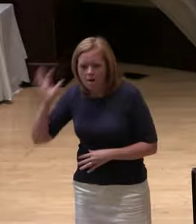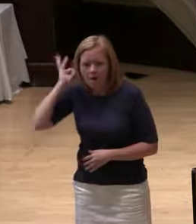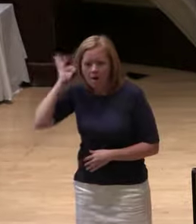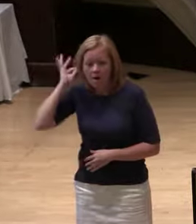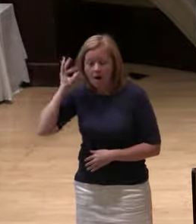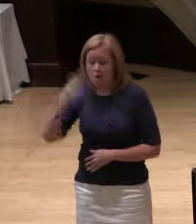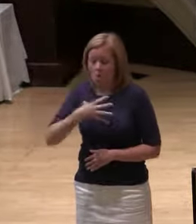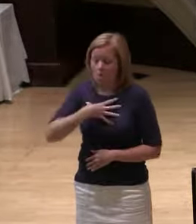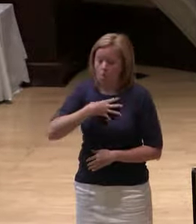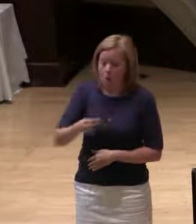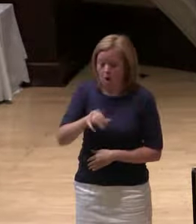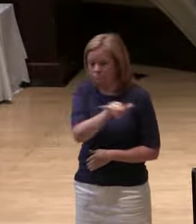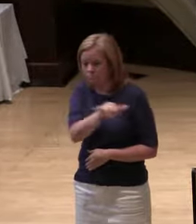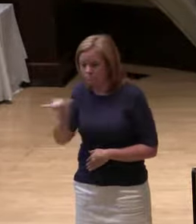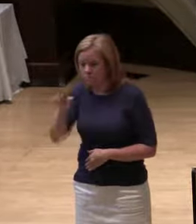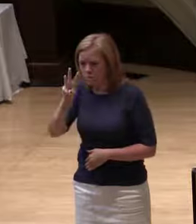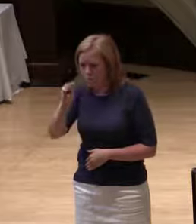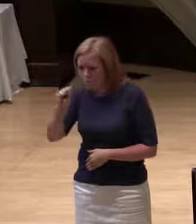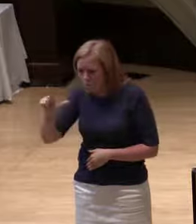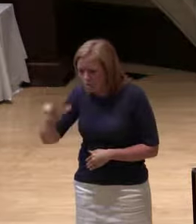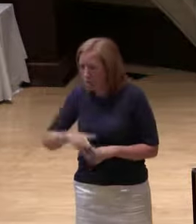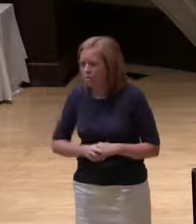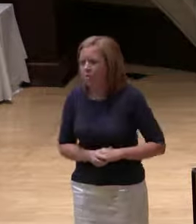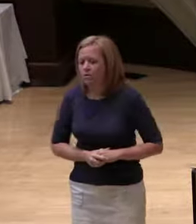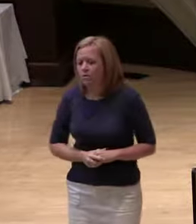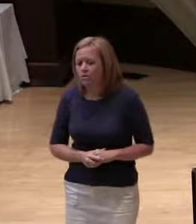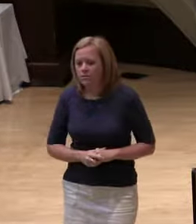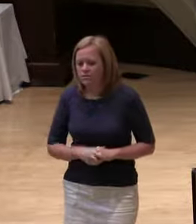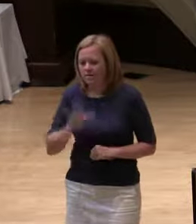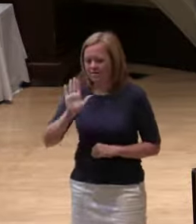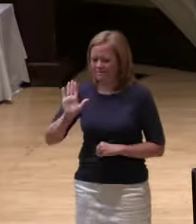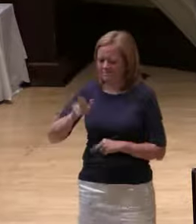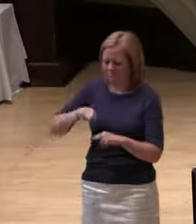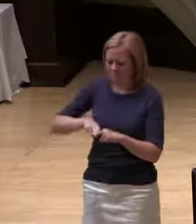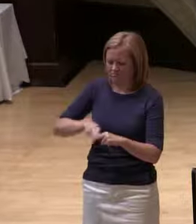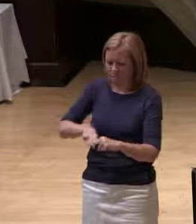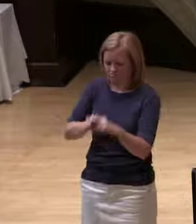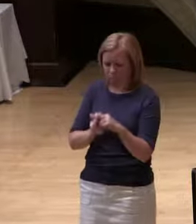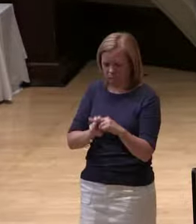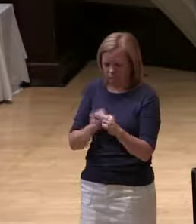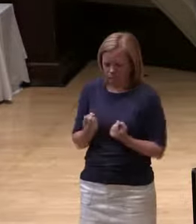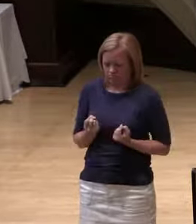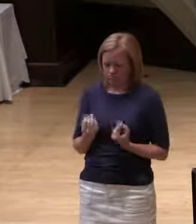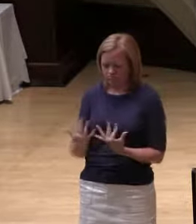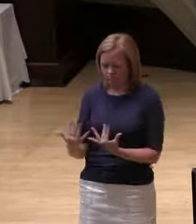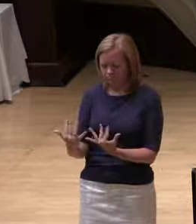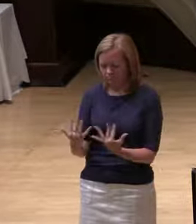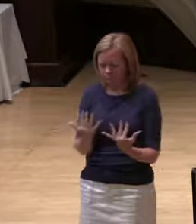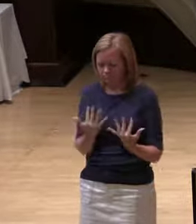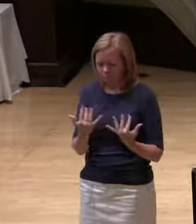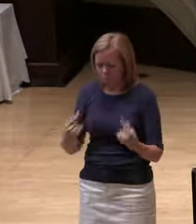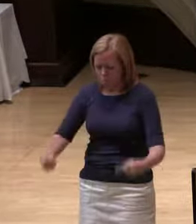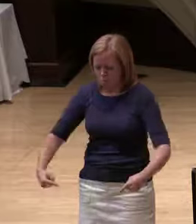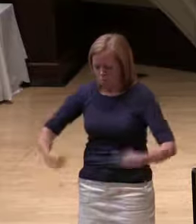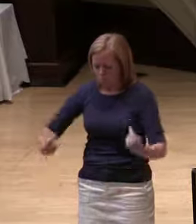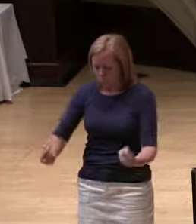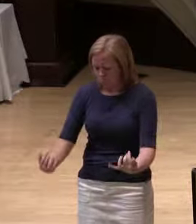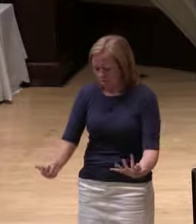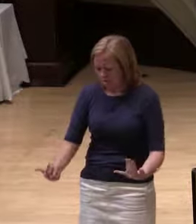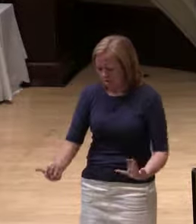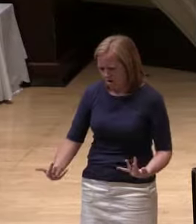head as white as wool. His throne was flames of fire with wheels of